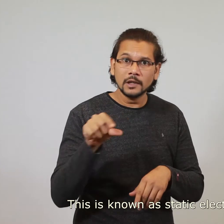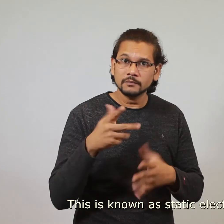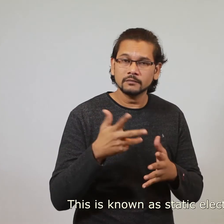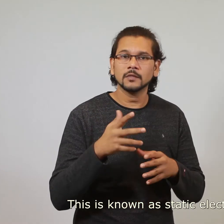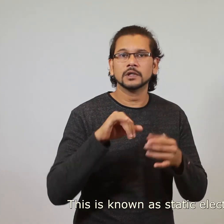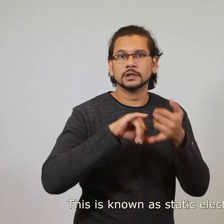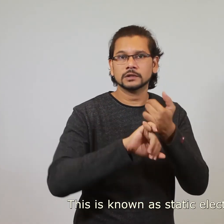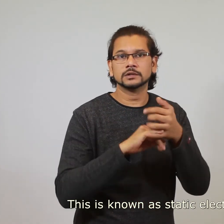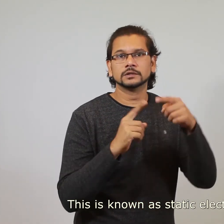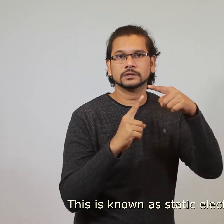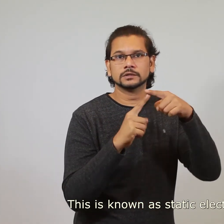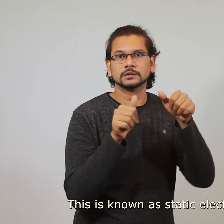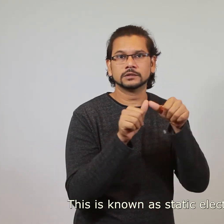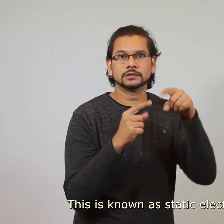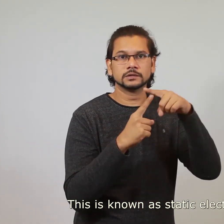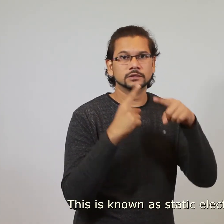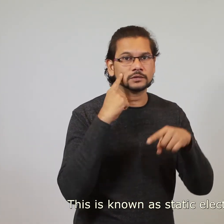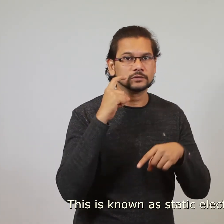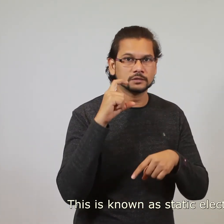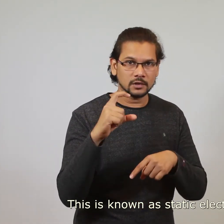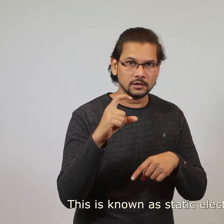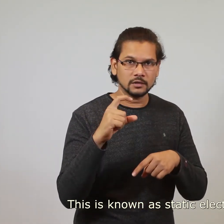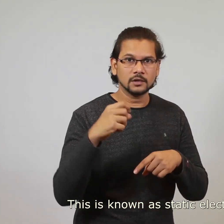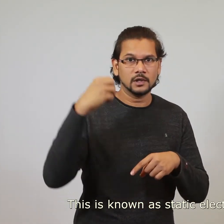This is known as static electrical force.